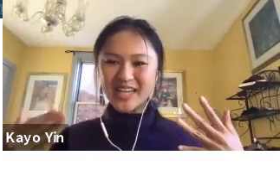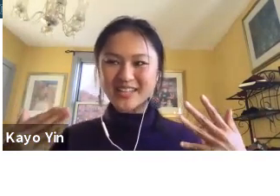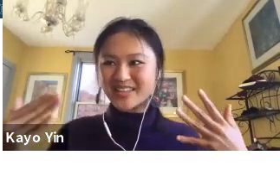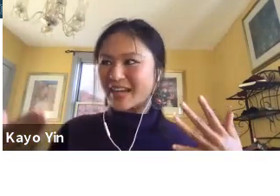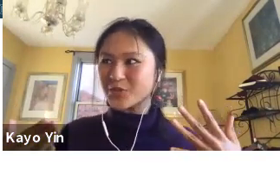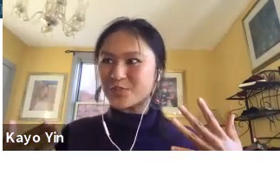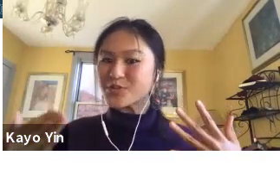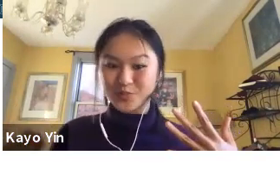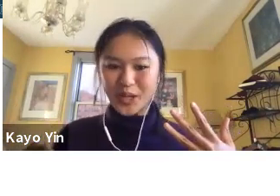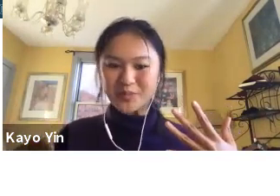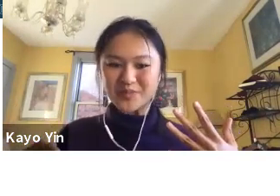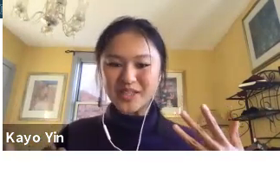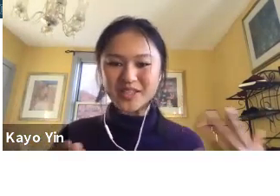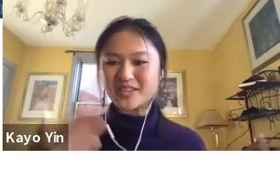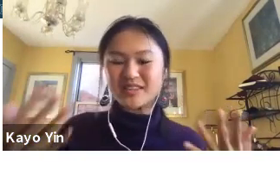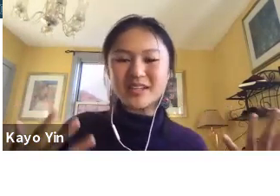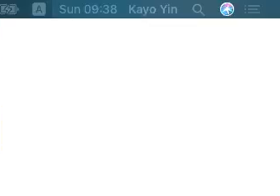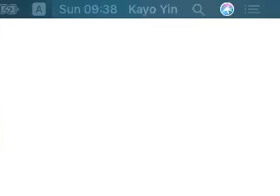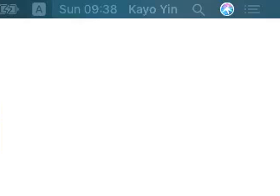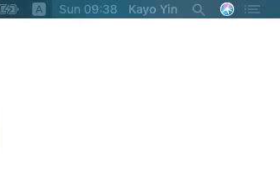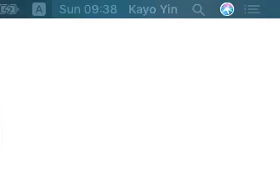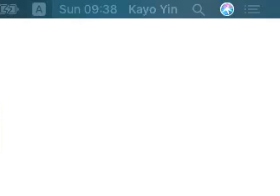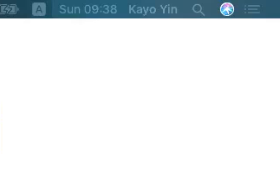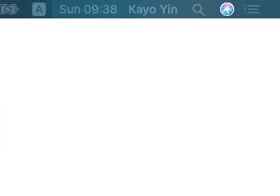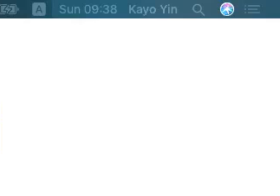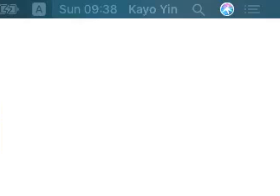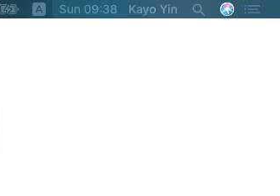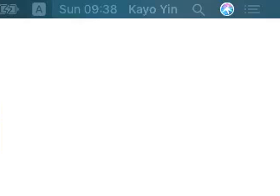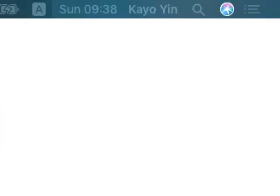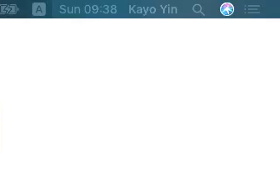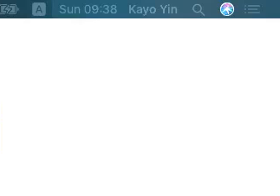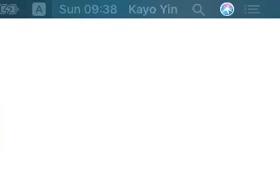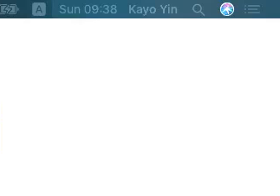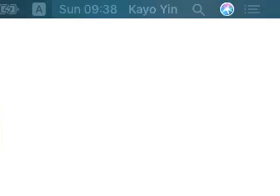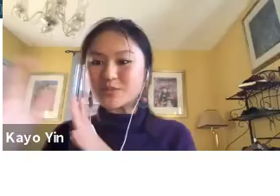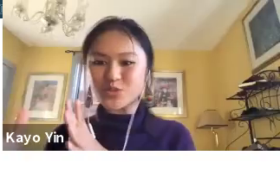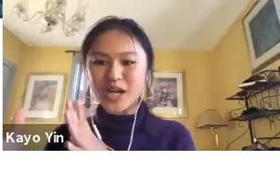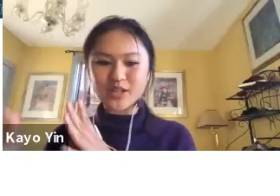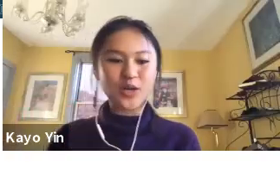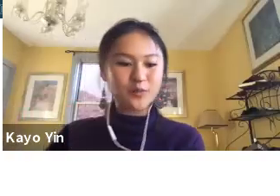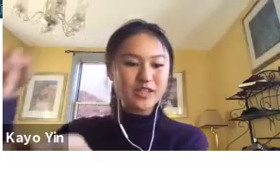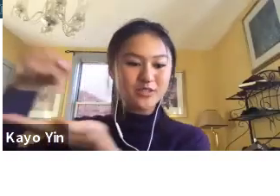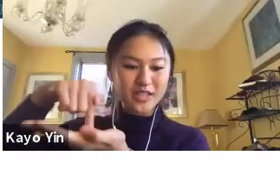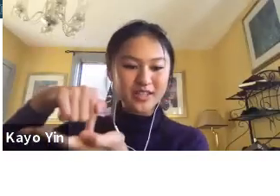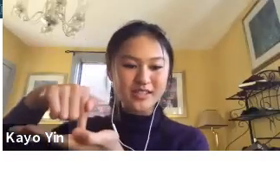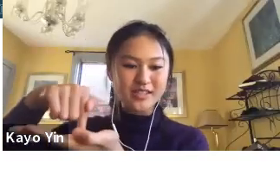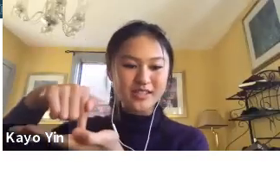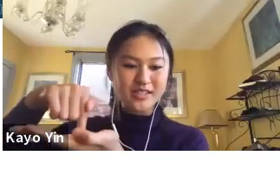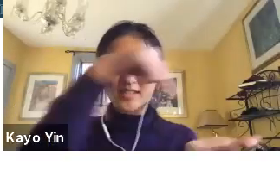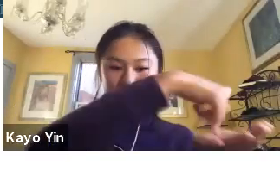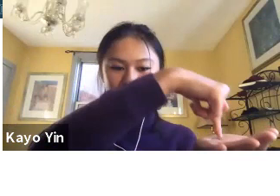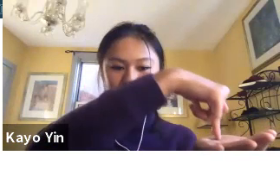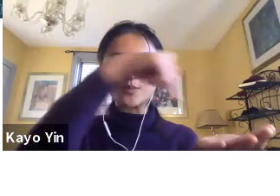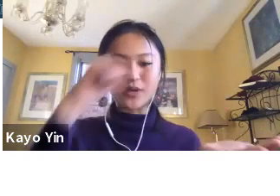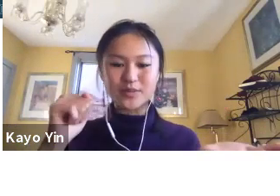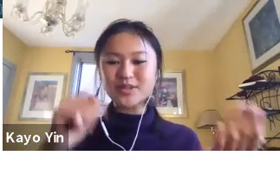how that will pose a problem in Yeah, yeah, yeah, sign yeah. language processing, because like the model has to keep track of, oh, so this is Alice